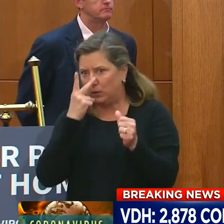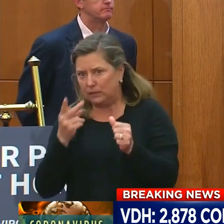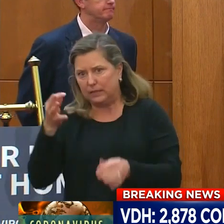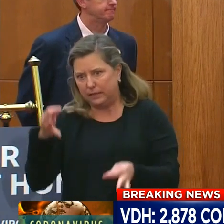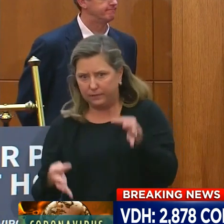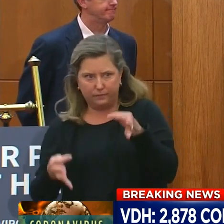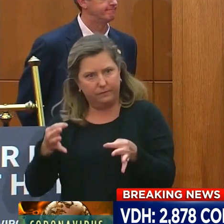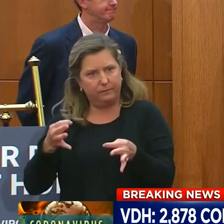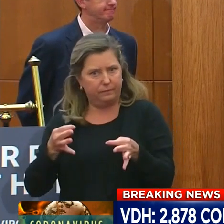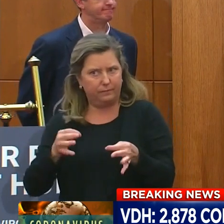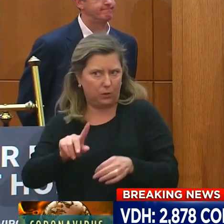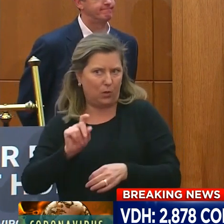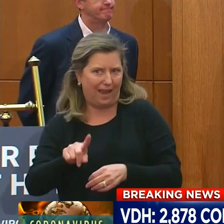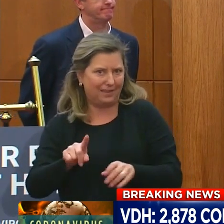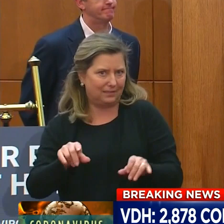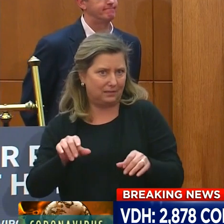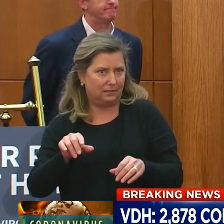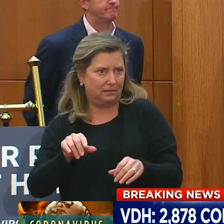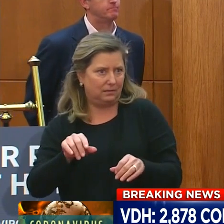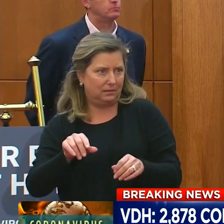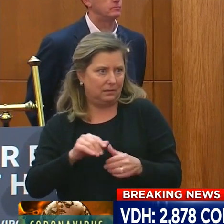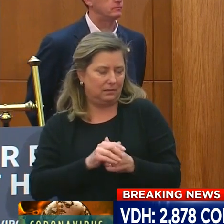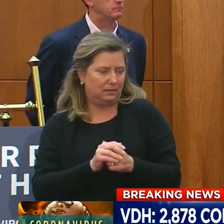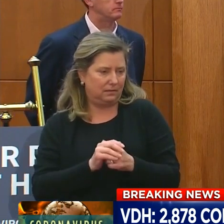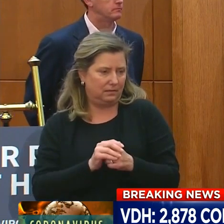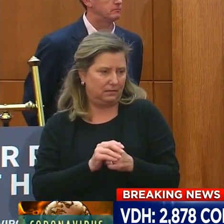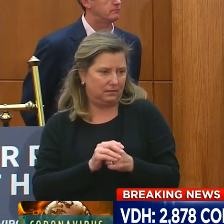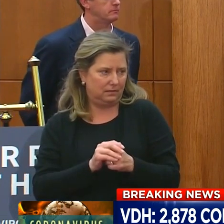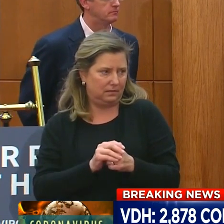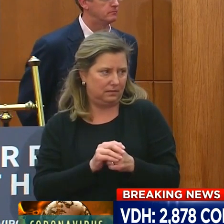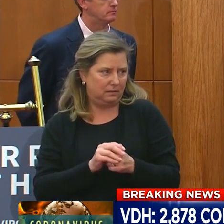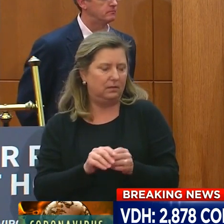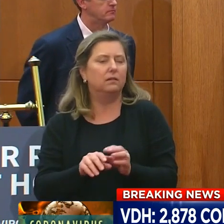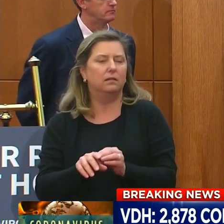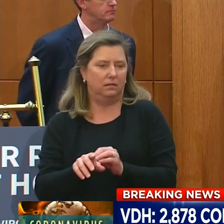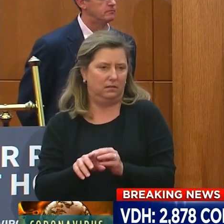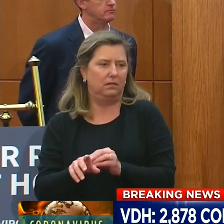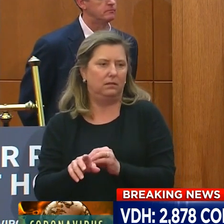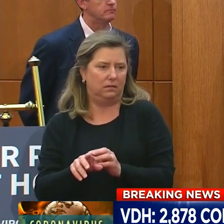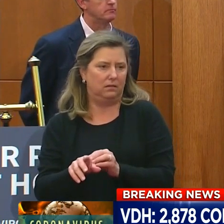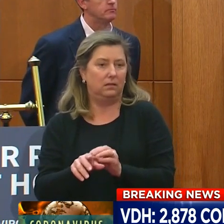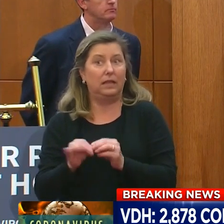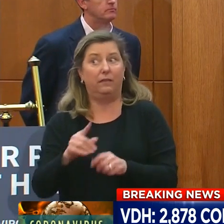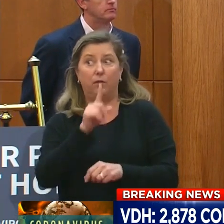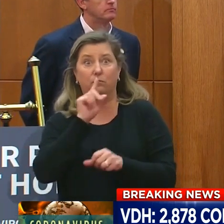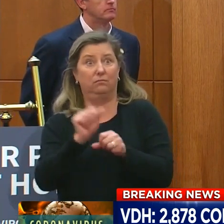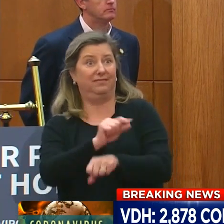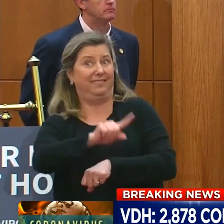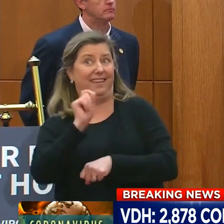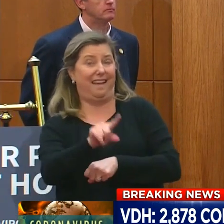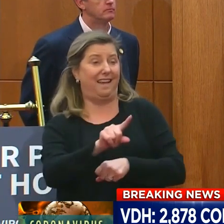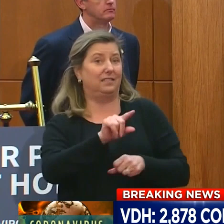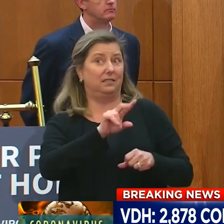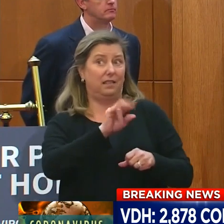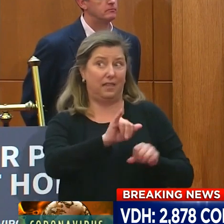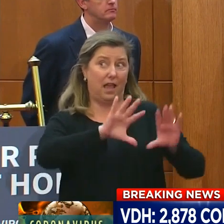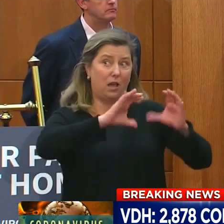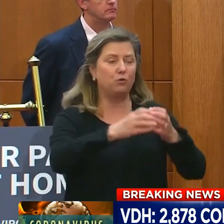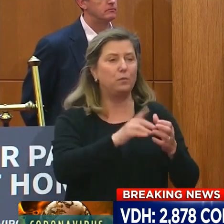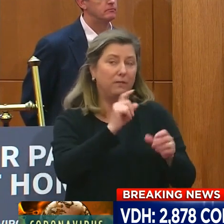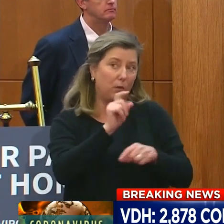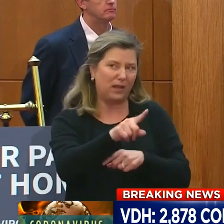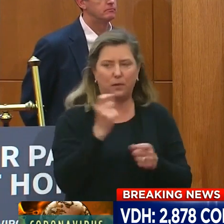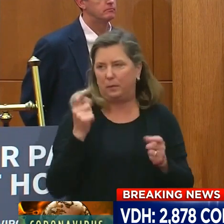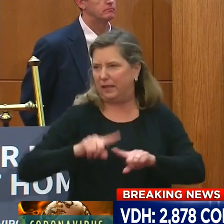to ask that same question of the Virginia Hospital and Healthcare Association, which actually tracks the current